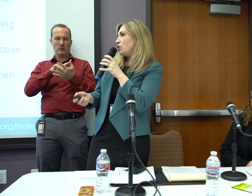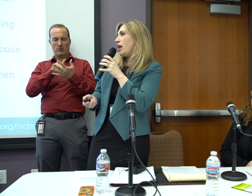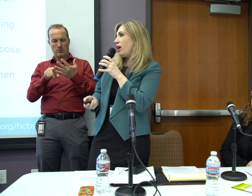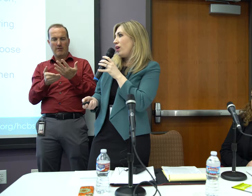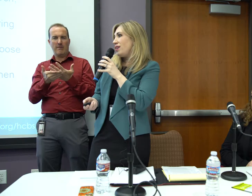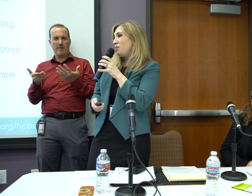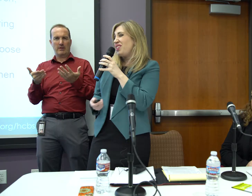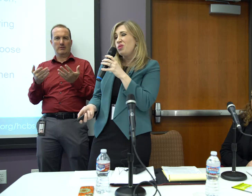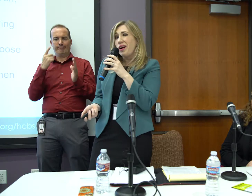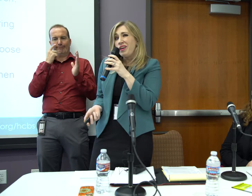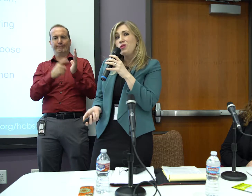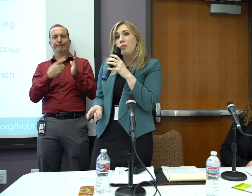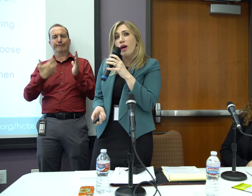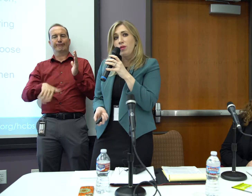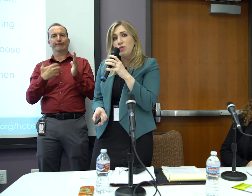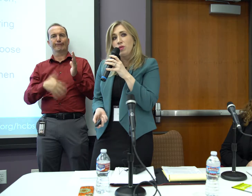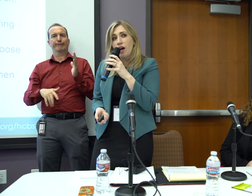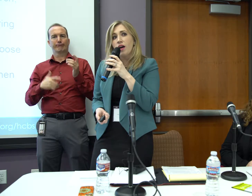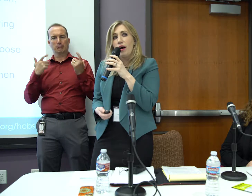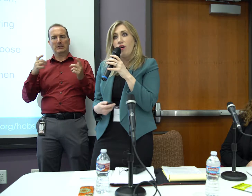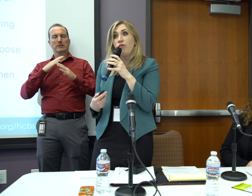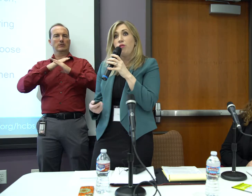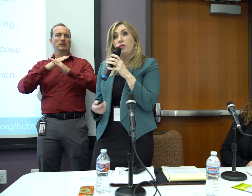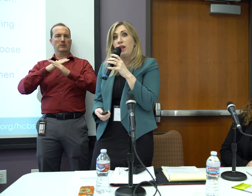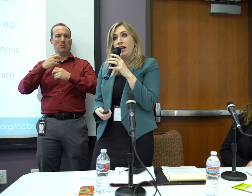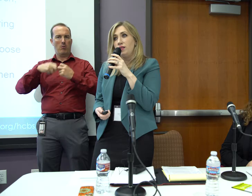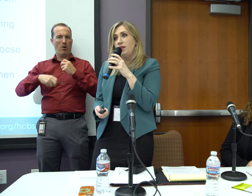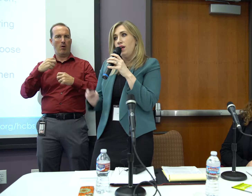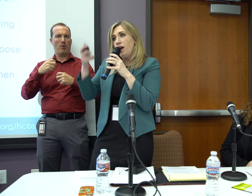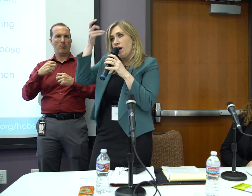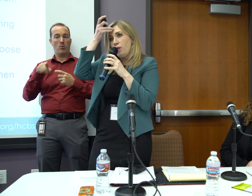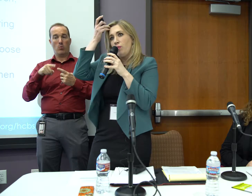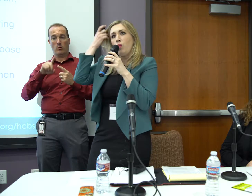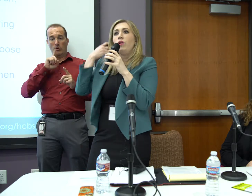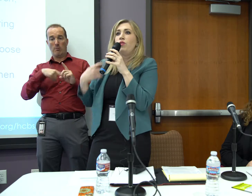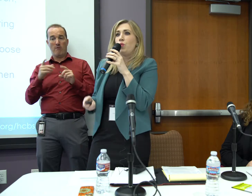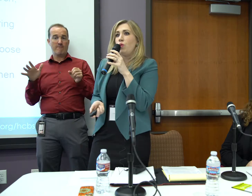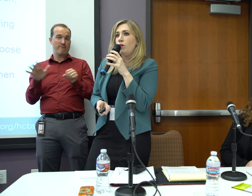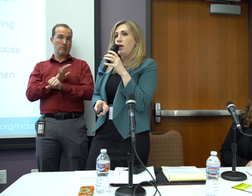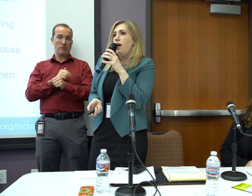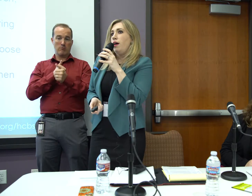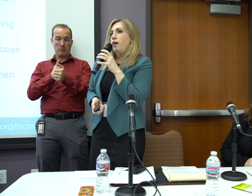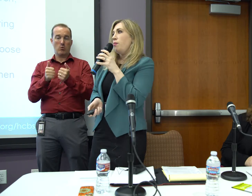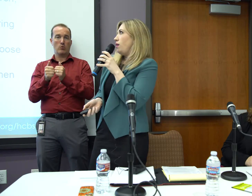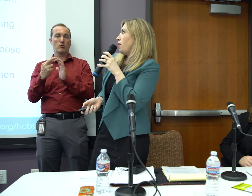that stood out as potential barriers or problems when we talk about full compliance with the